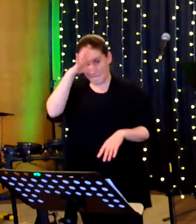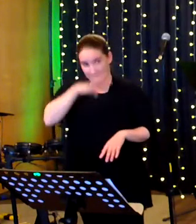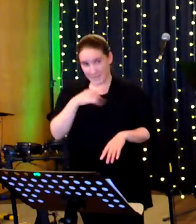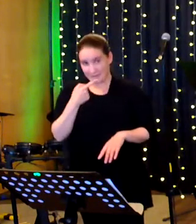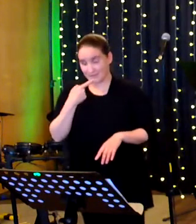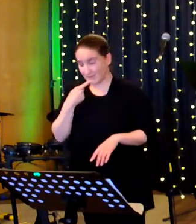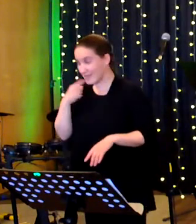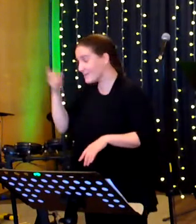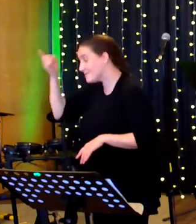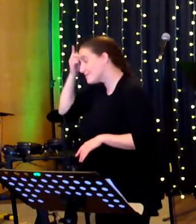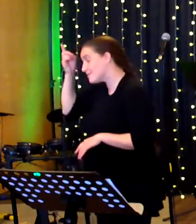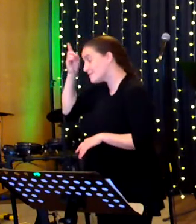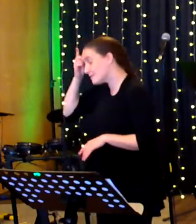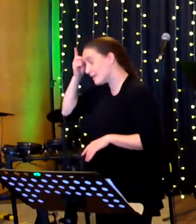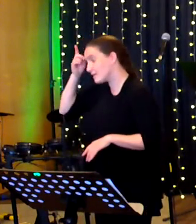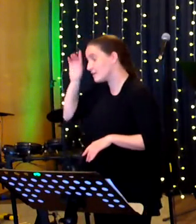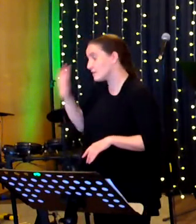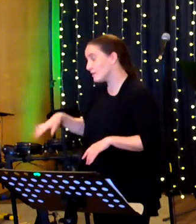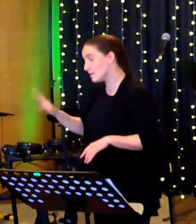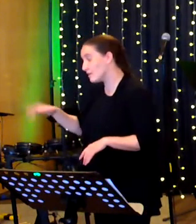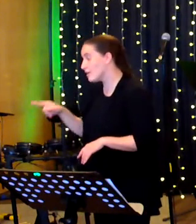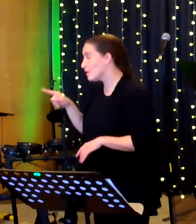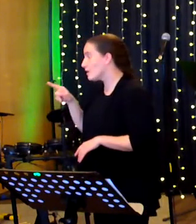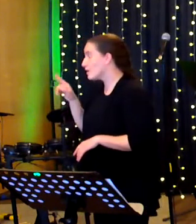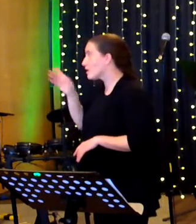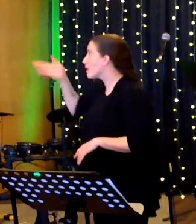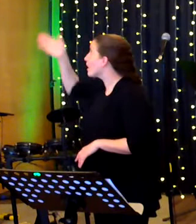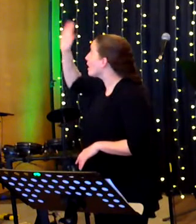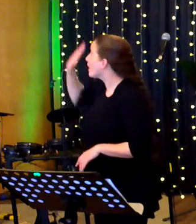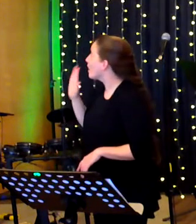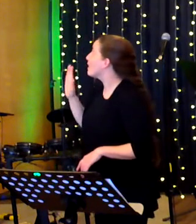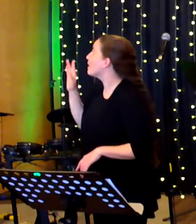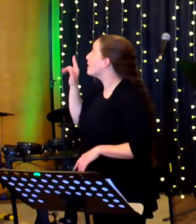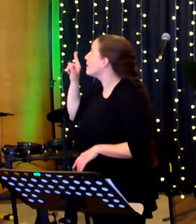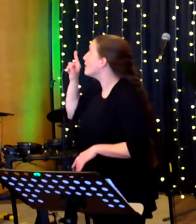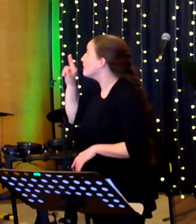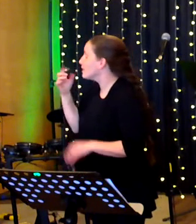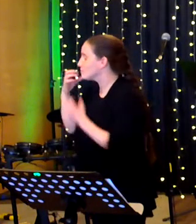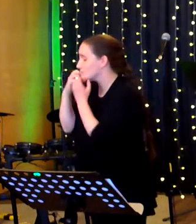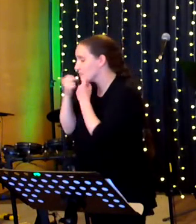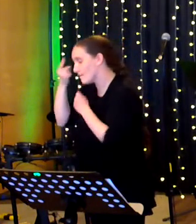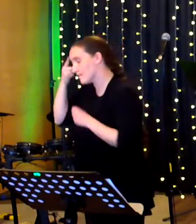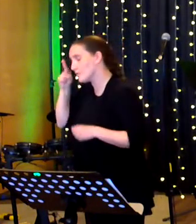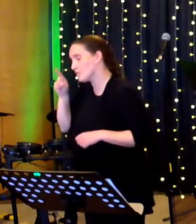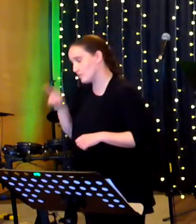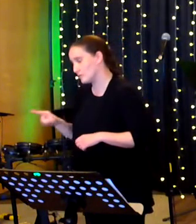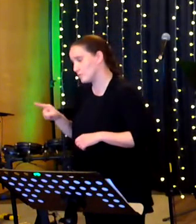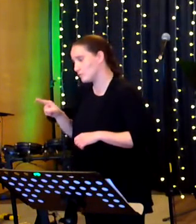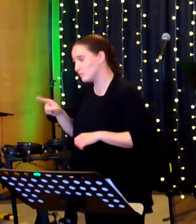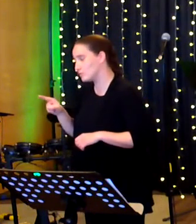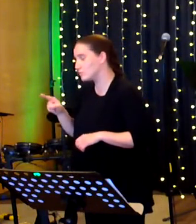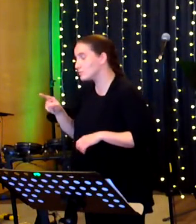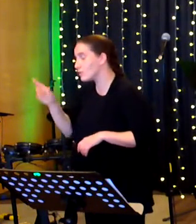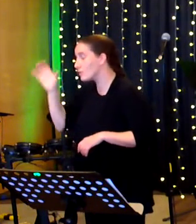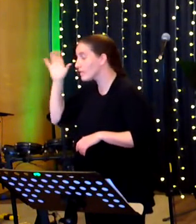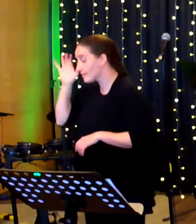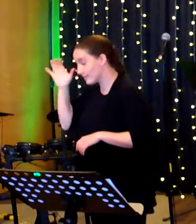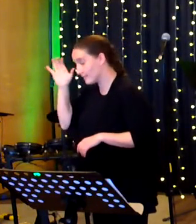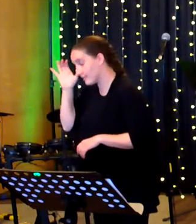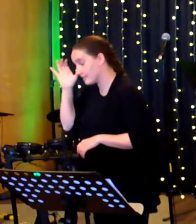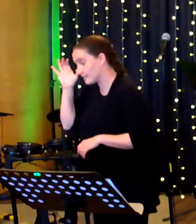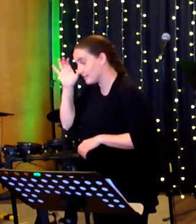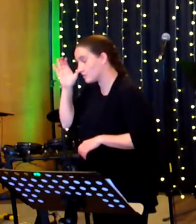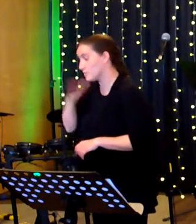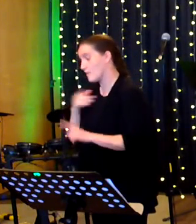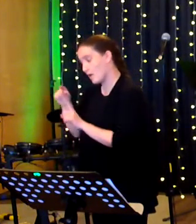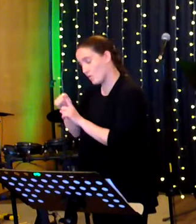Daniel, you are very precious to God. So listen carefully to what I have to say to you.